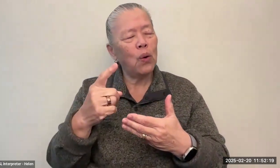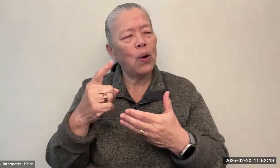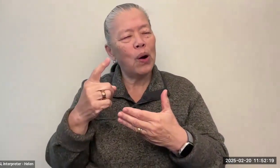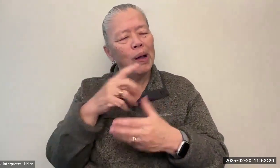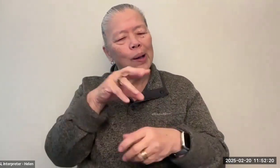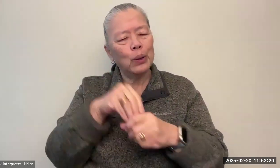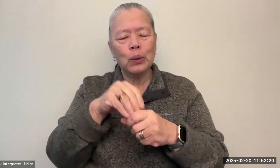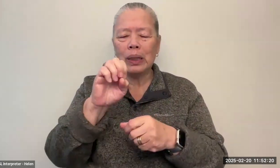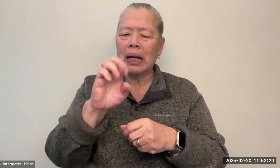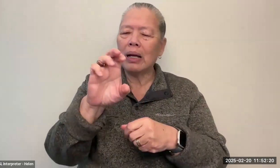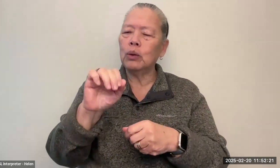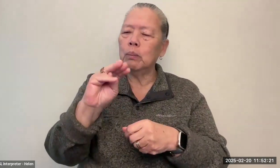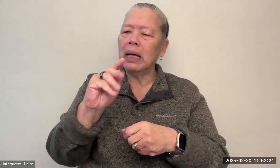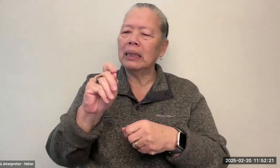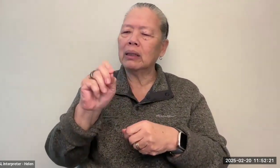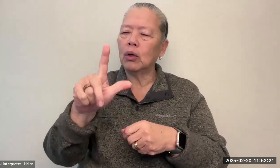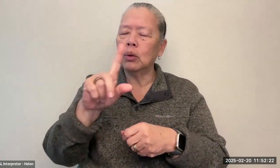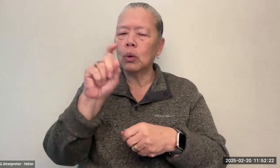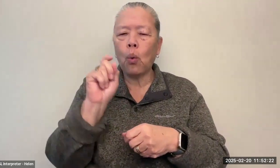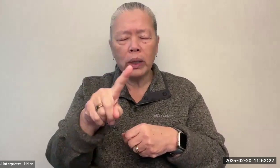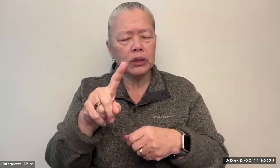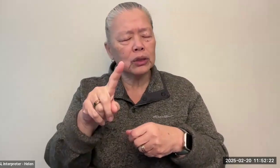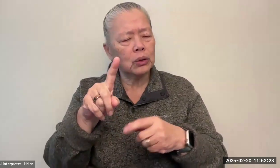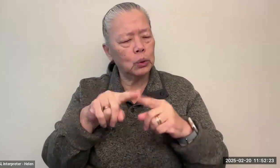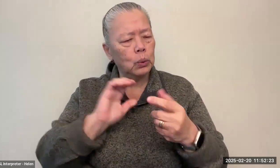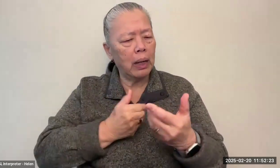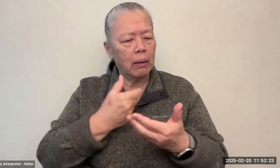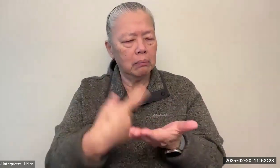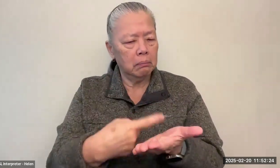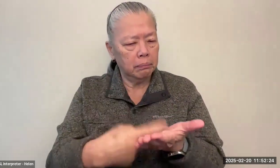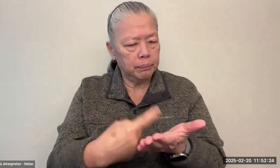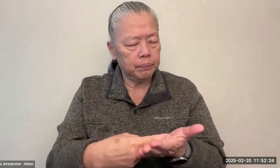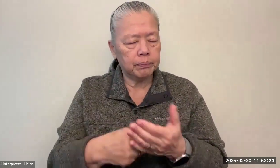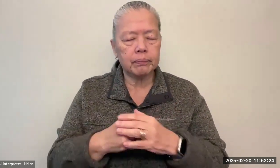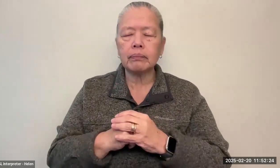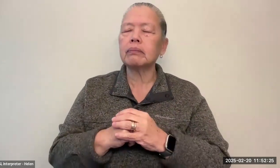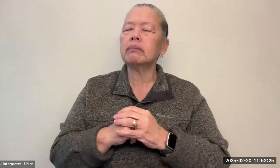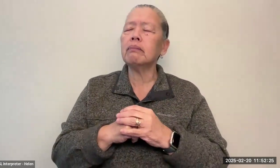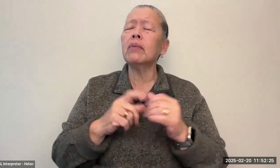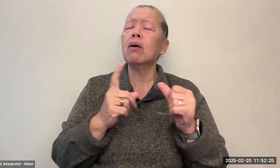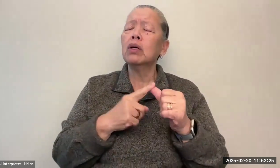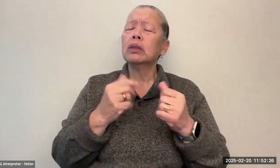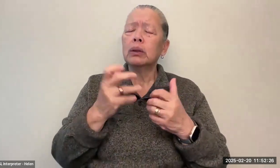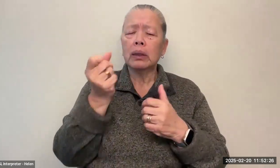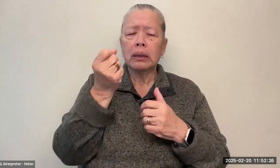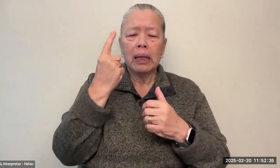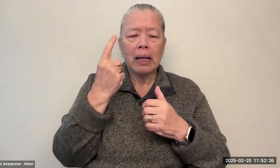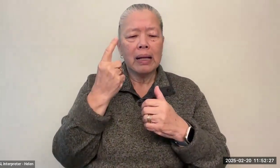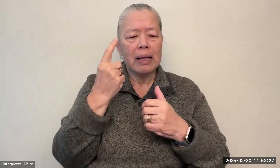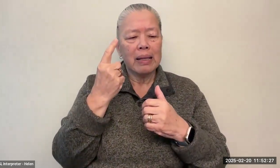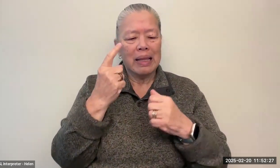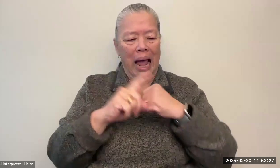into this conversation. I first want to make sure that we understand the nature of the Anglican